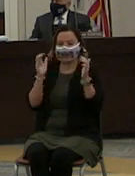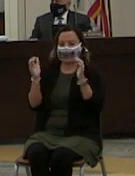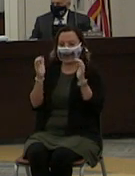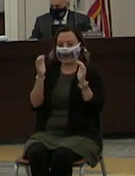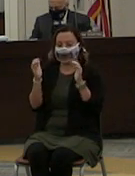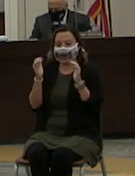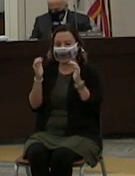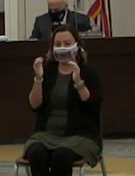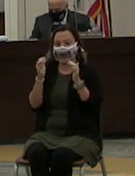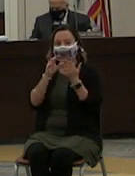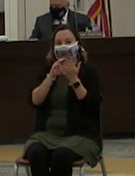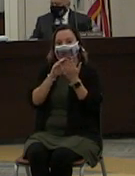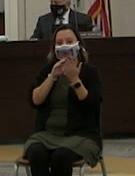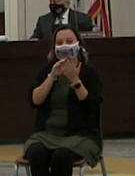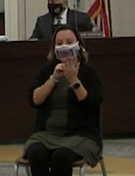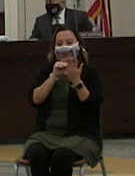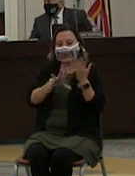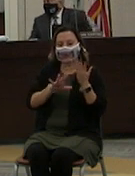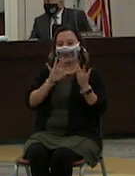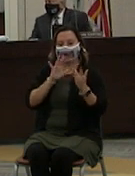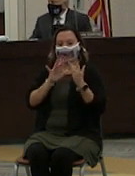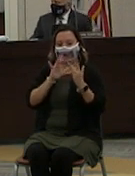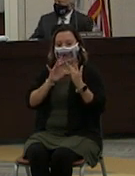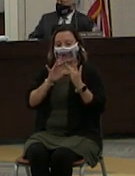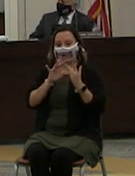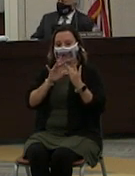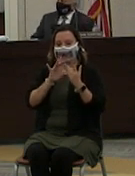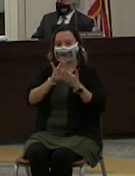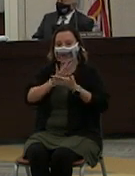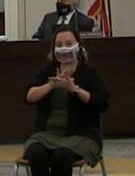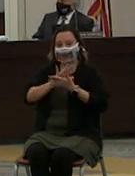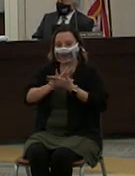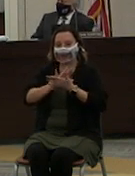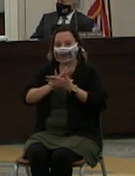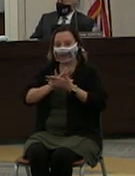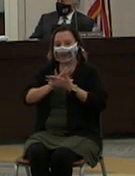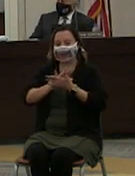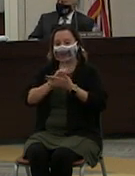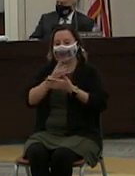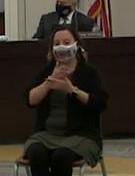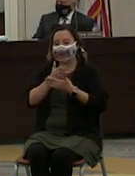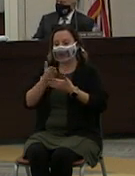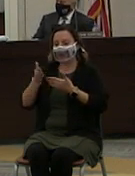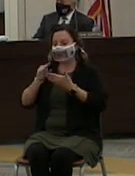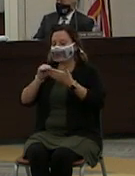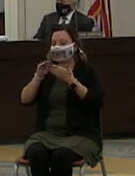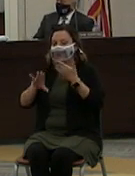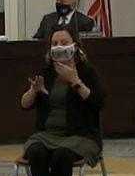our students in virtual campus with our in-person students, and those student groups are not,